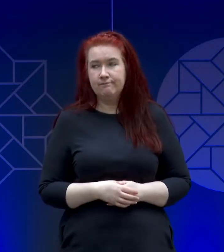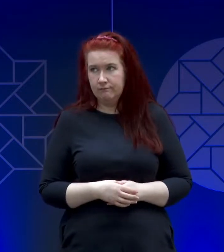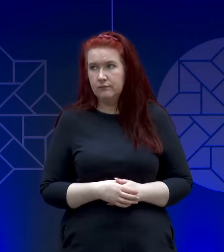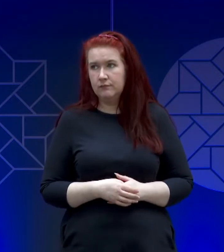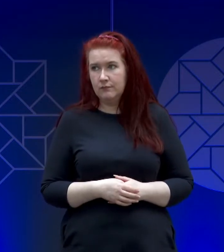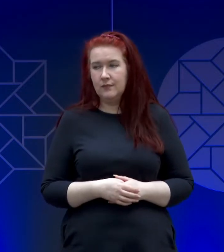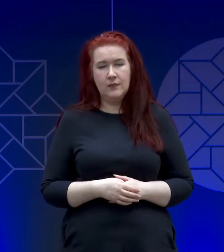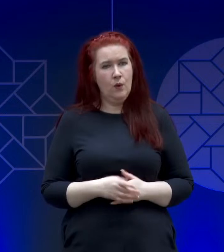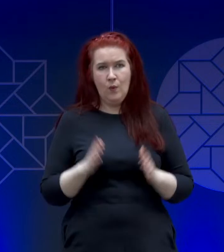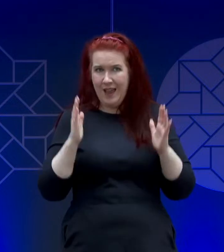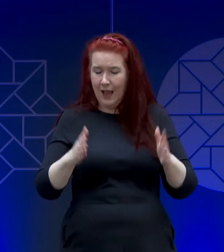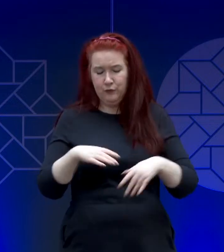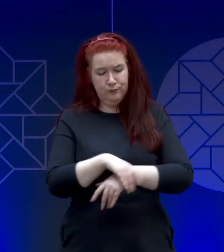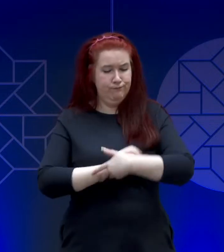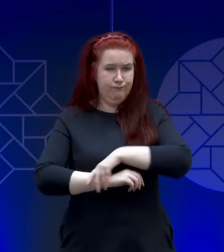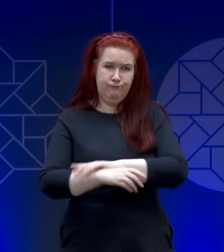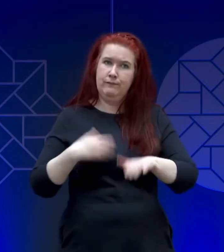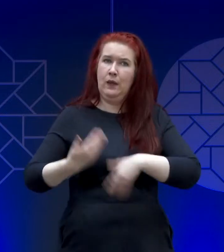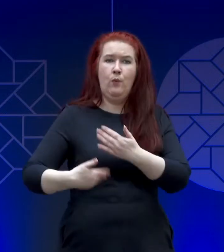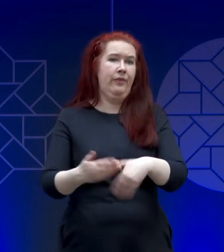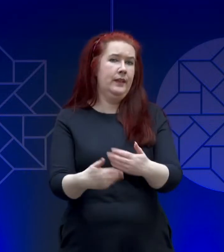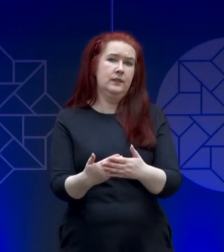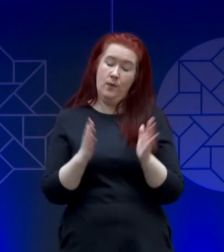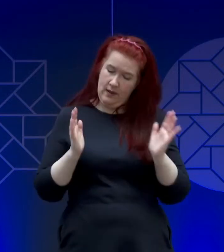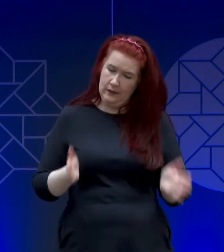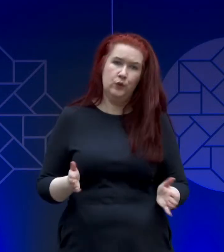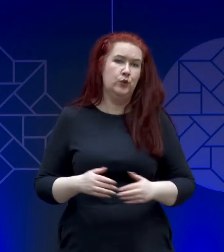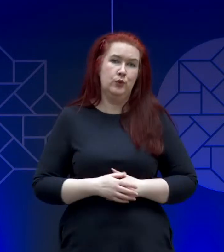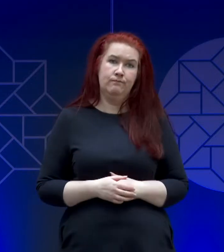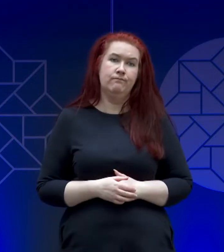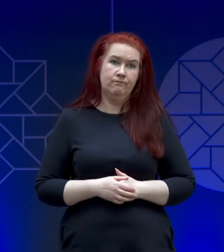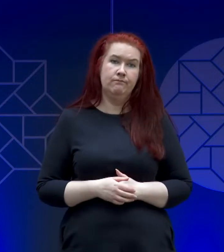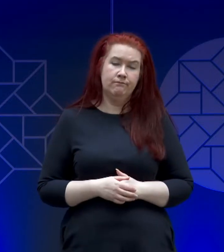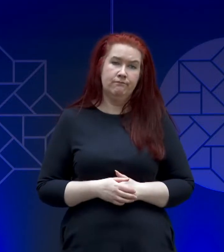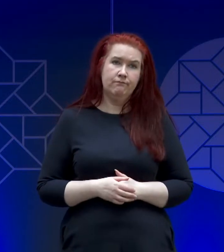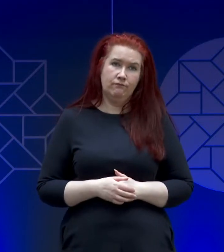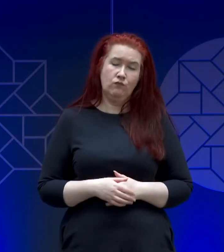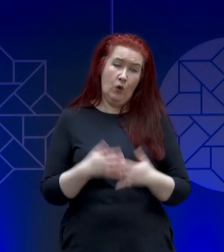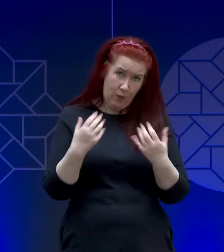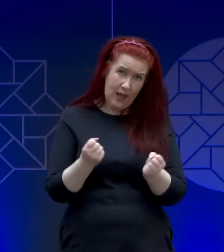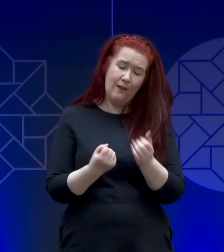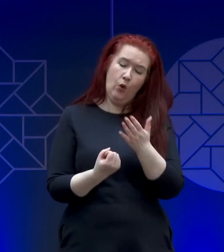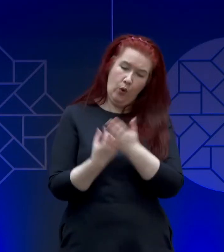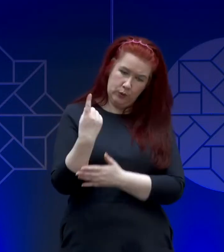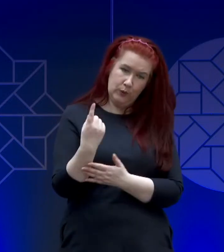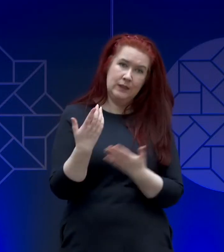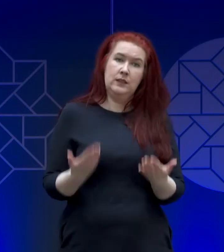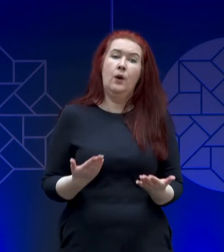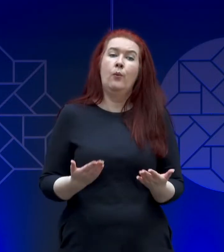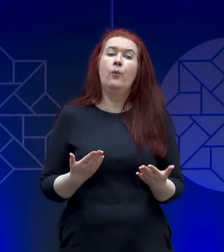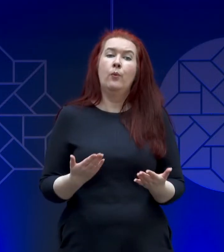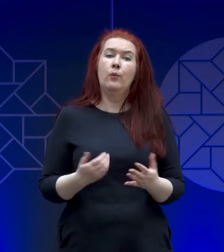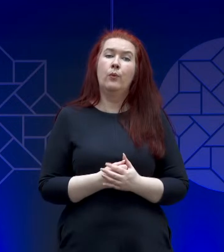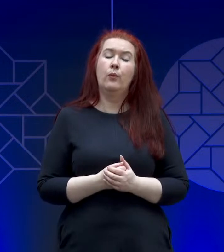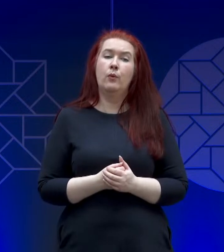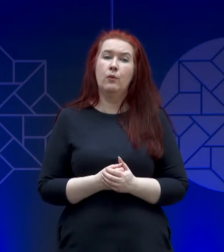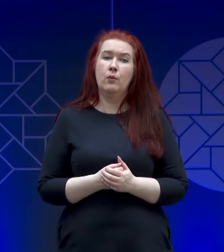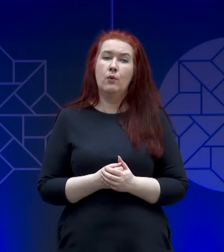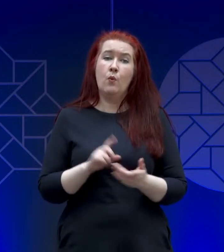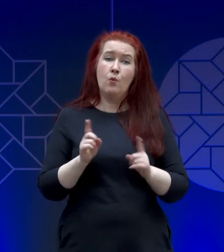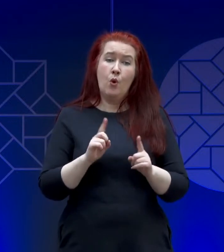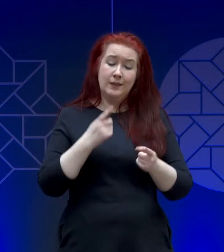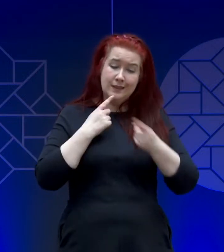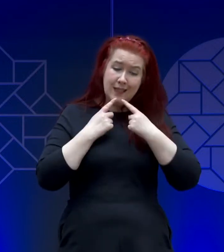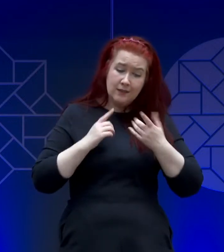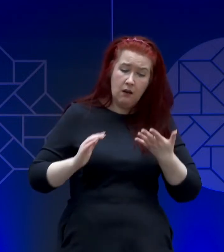We've got to get on with these things. We've got to, there is an opportunity in the data that we